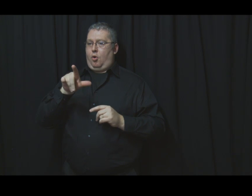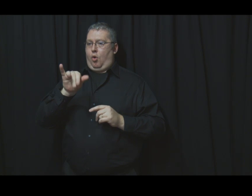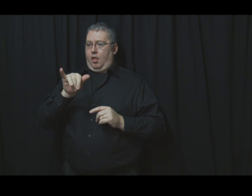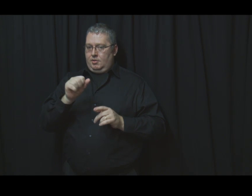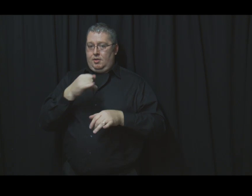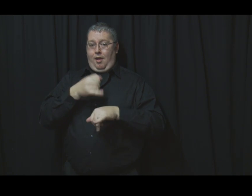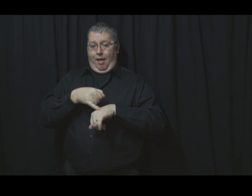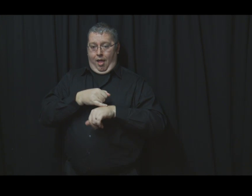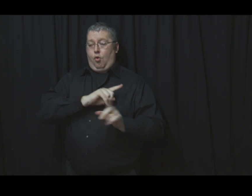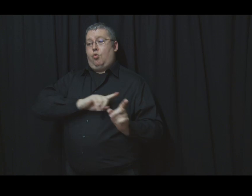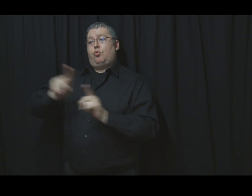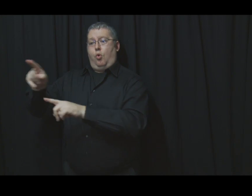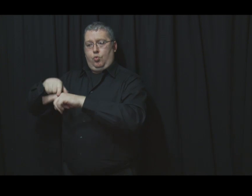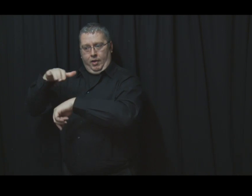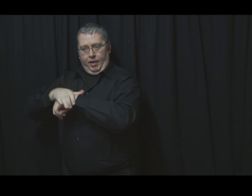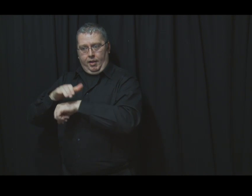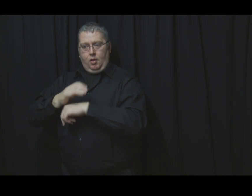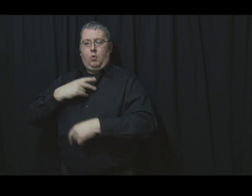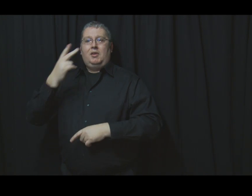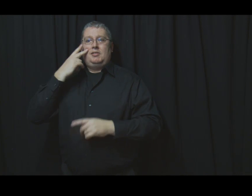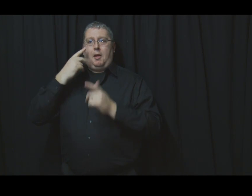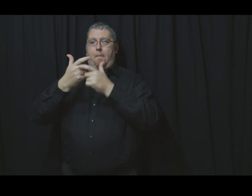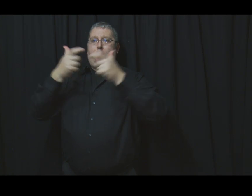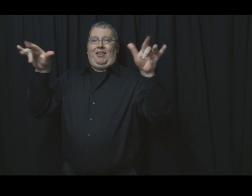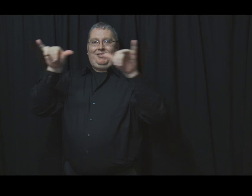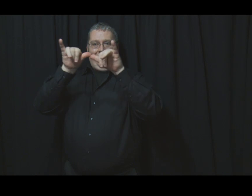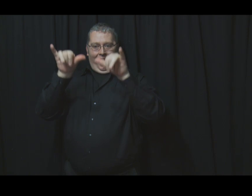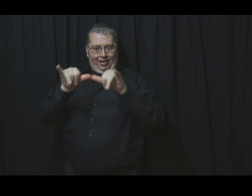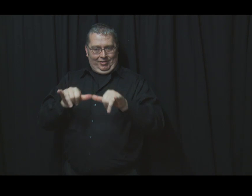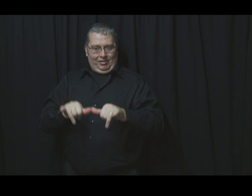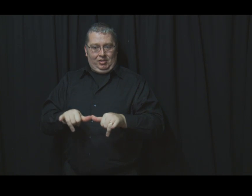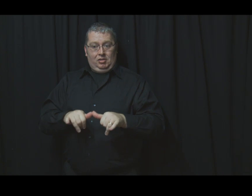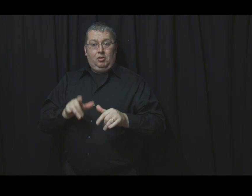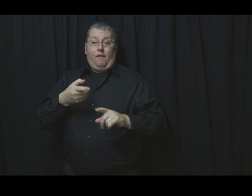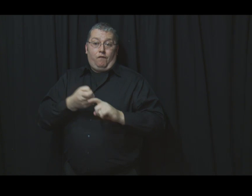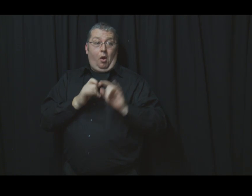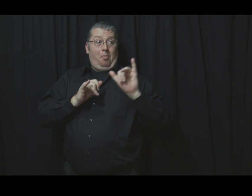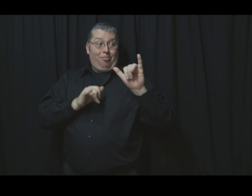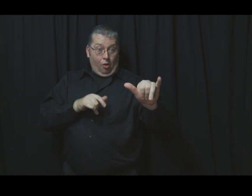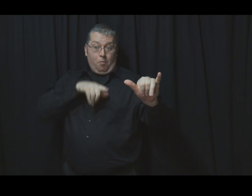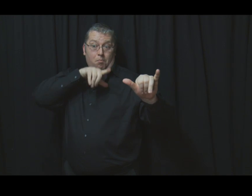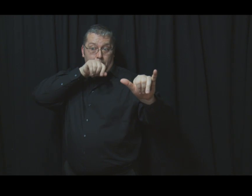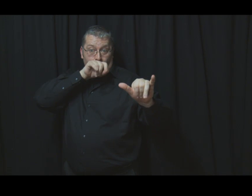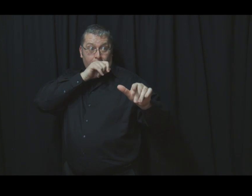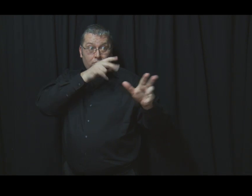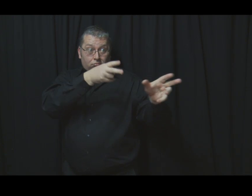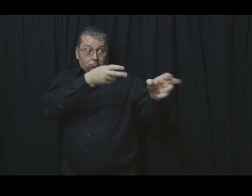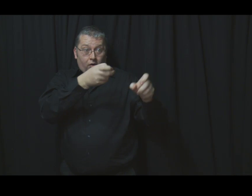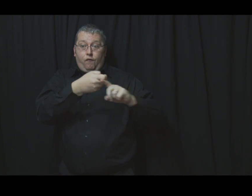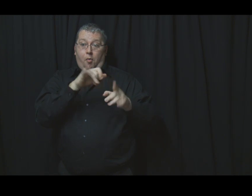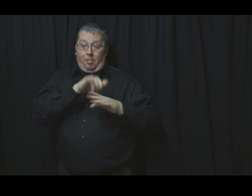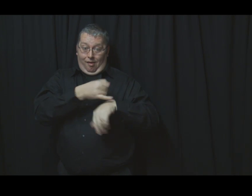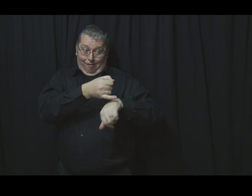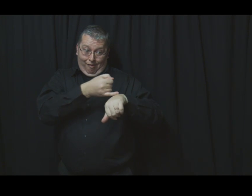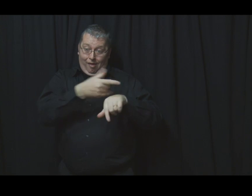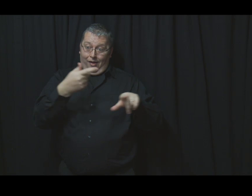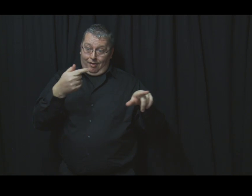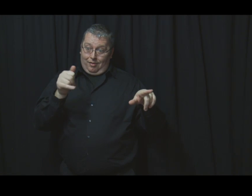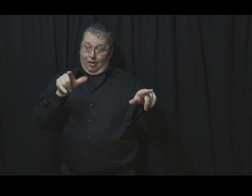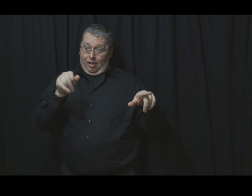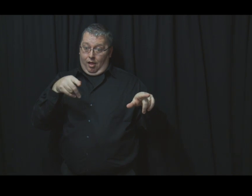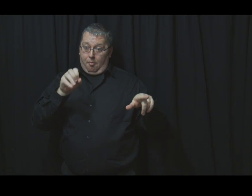different species, the different beak sizes here. And you know, from the specimens that Darwin obtained in the Galapagos, he